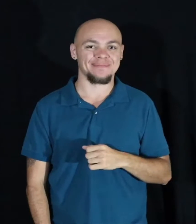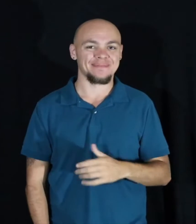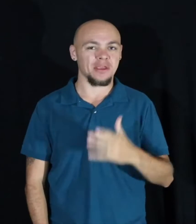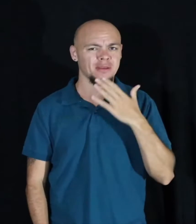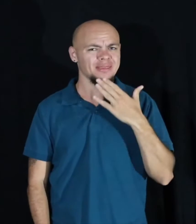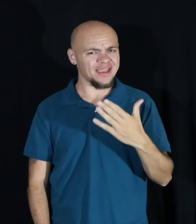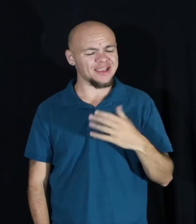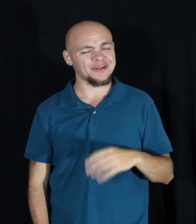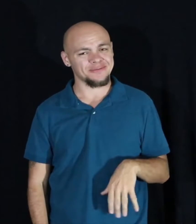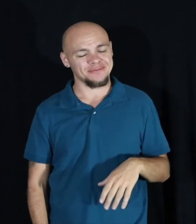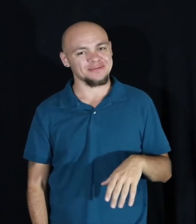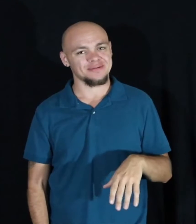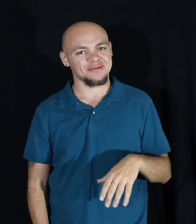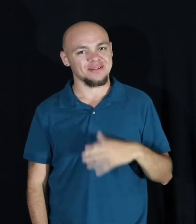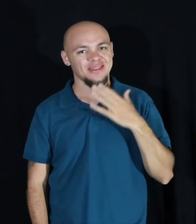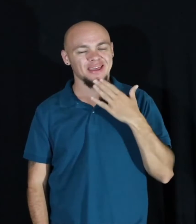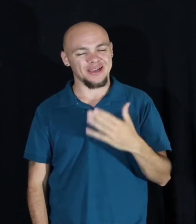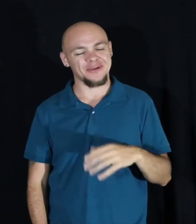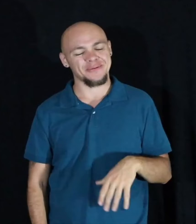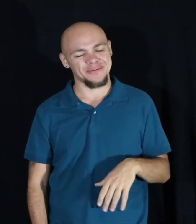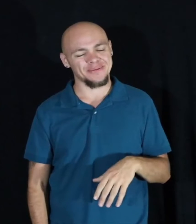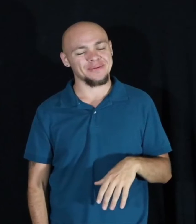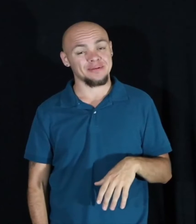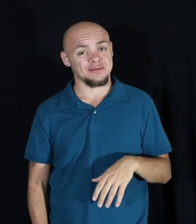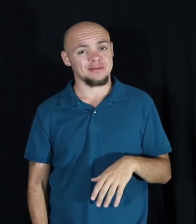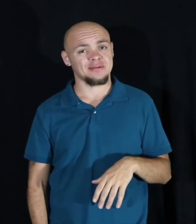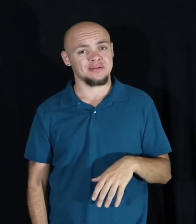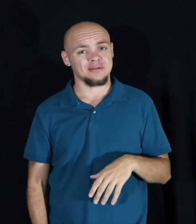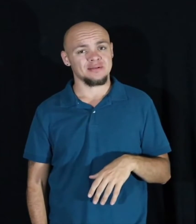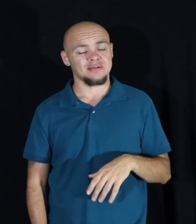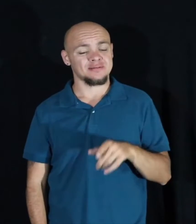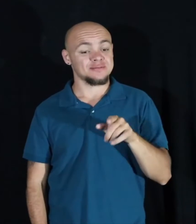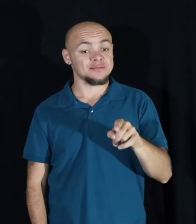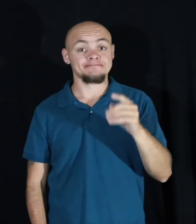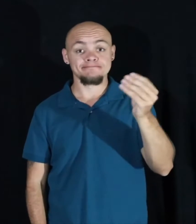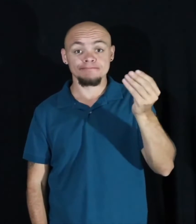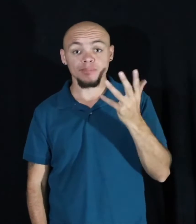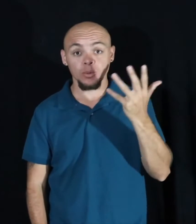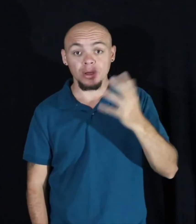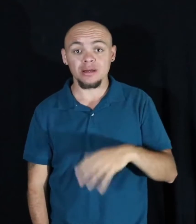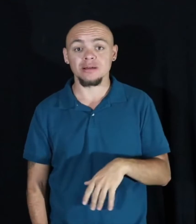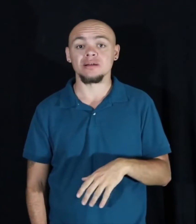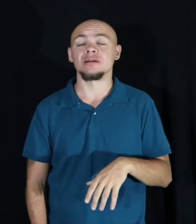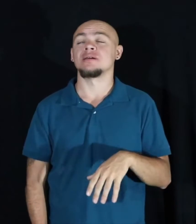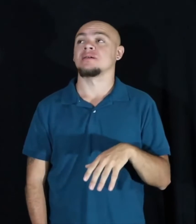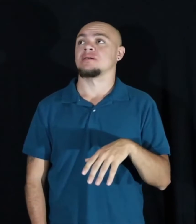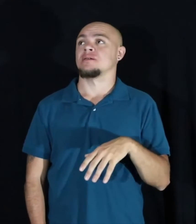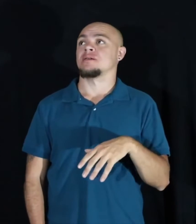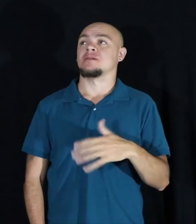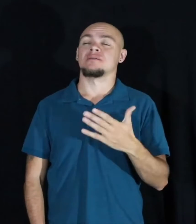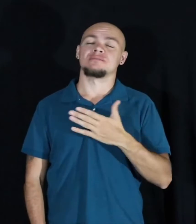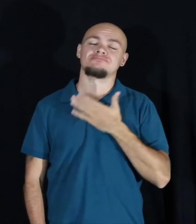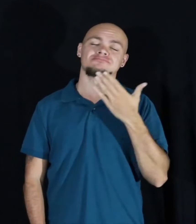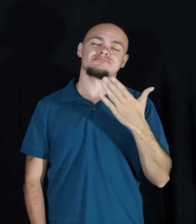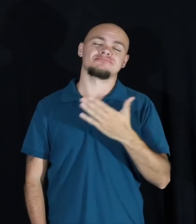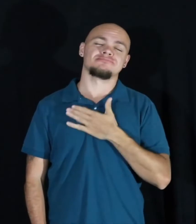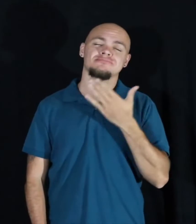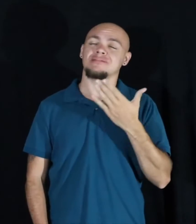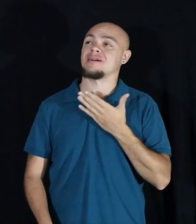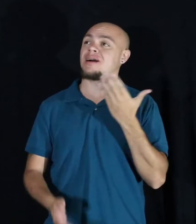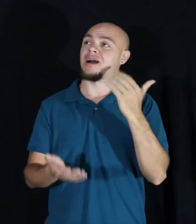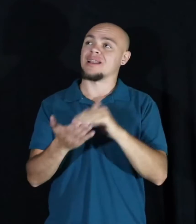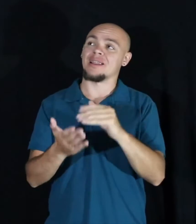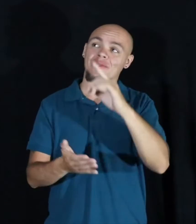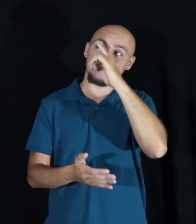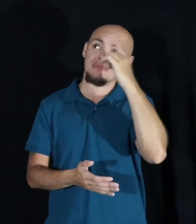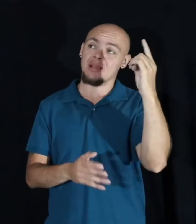you. Thank you." She told me she was so happy to see another Black